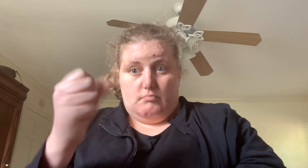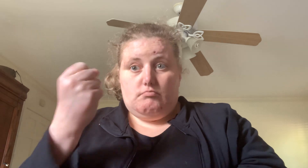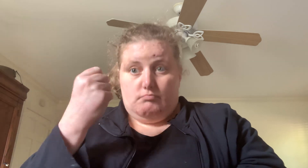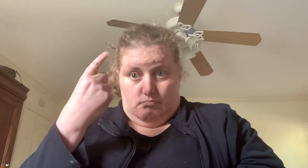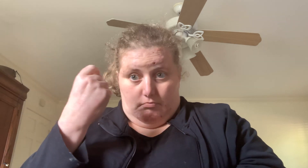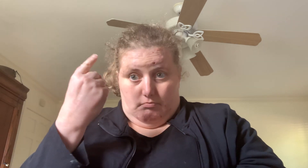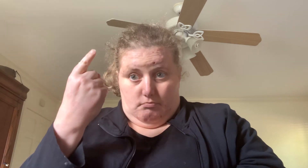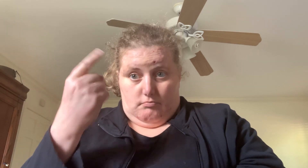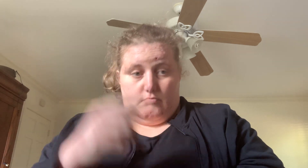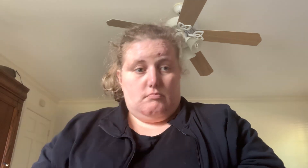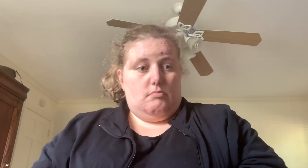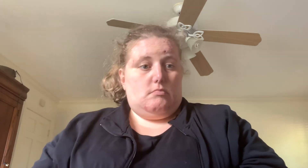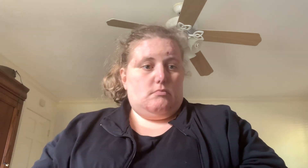Just hopefully that hint helps you.